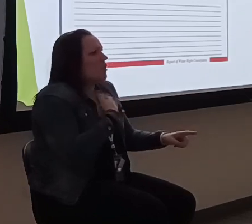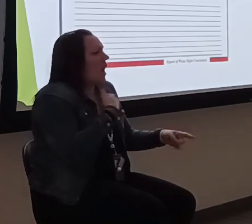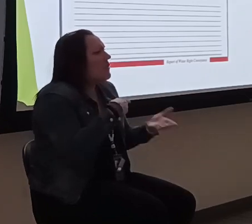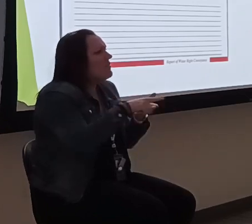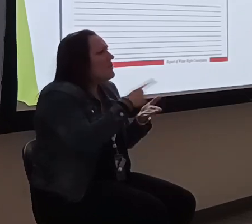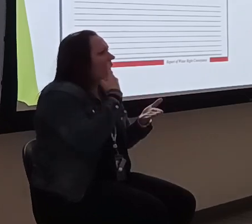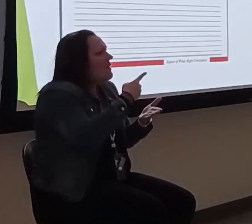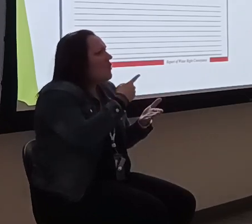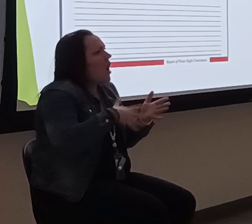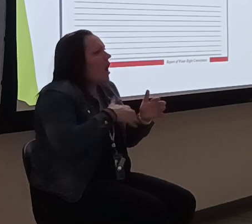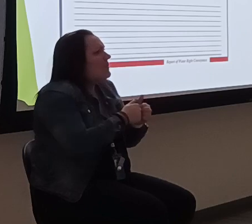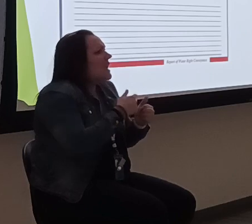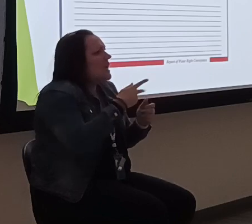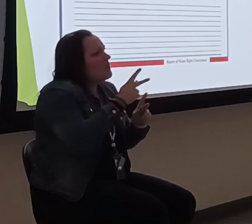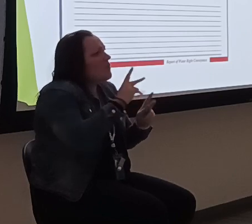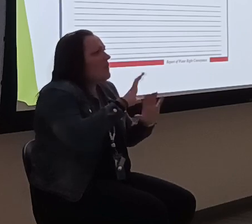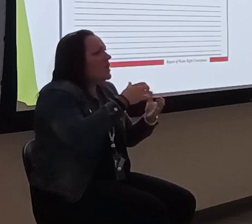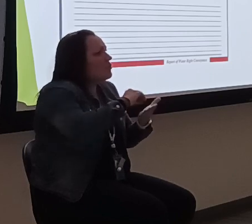at the end.